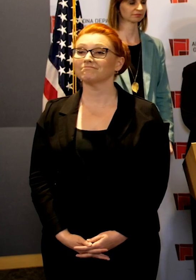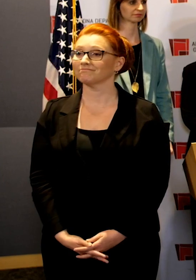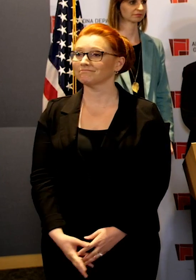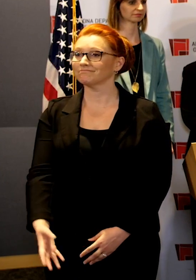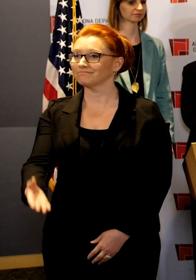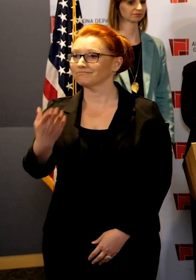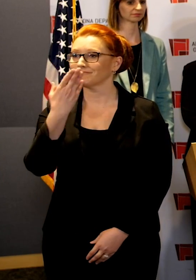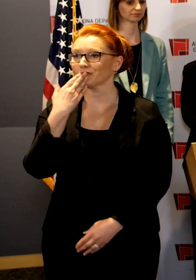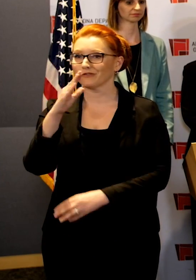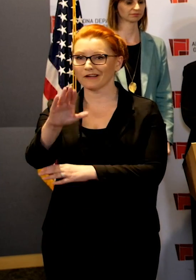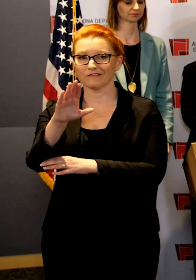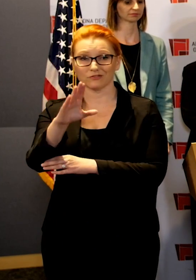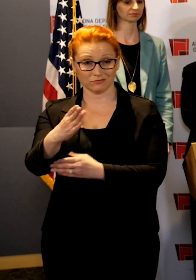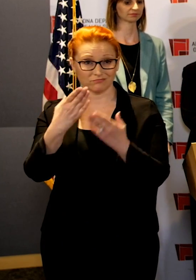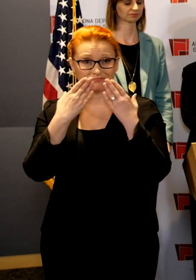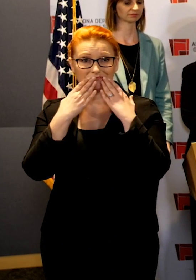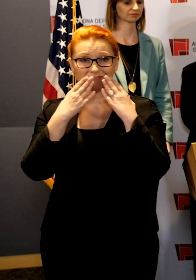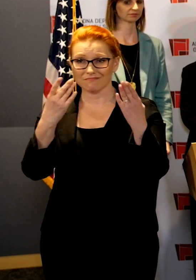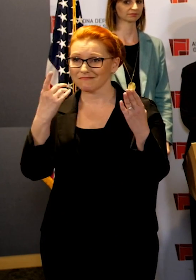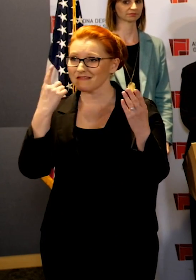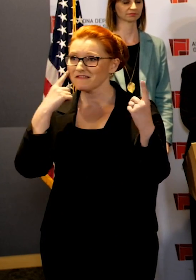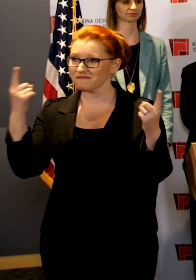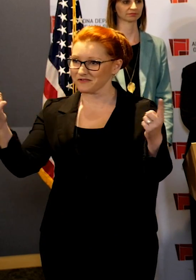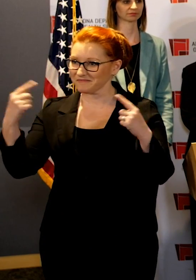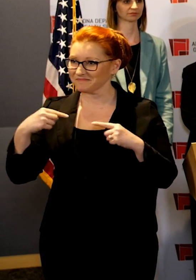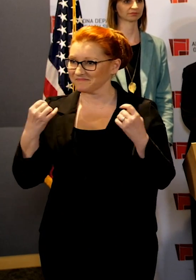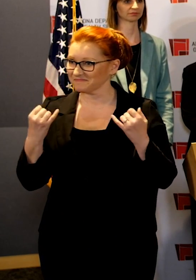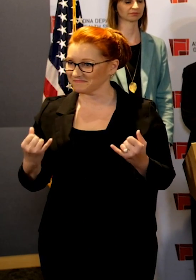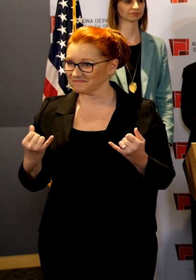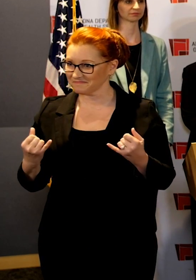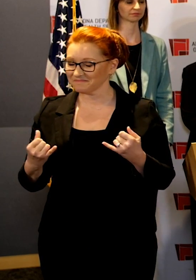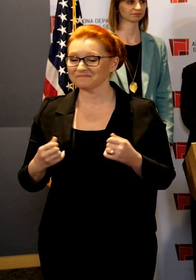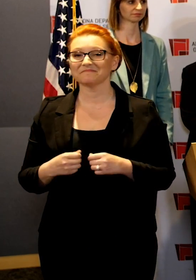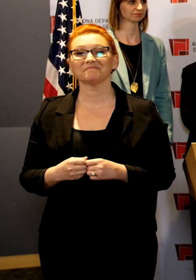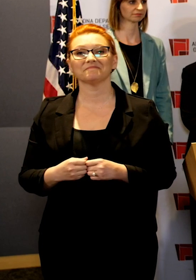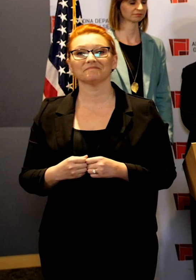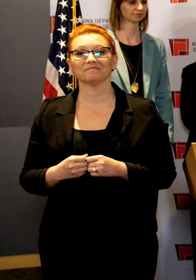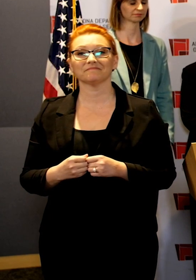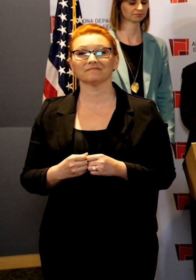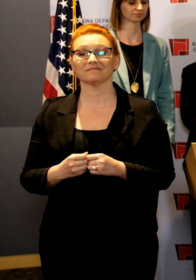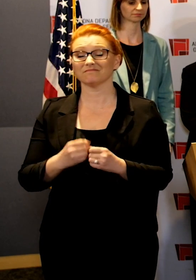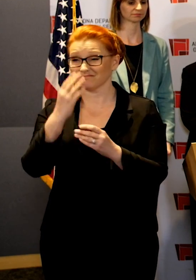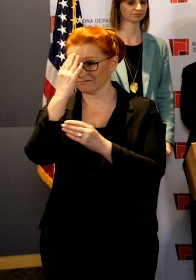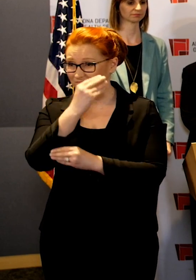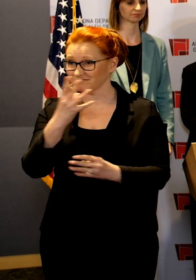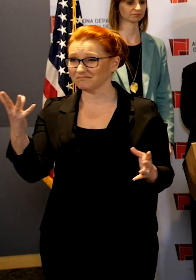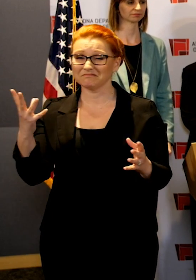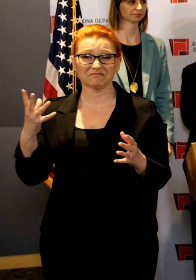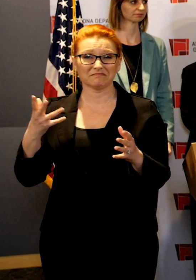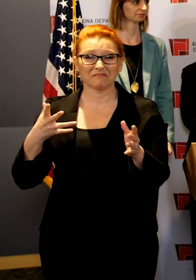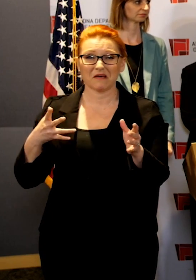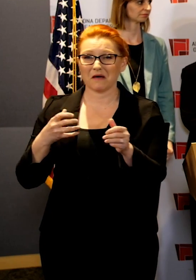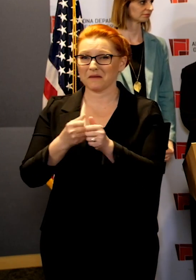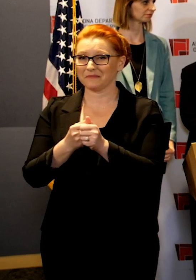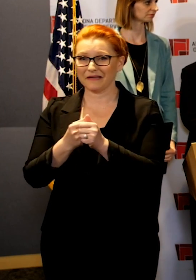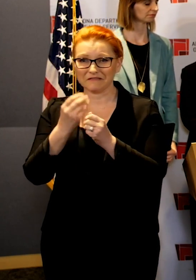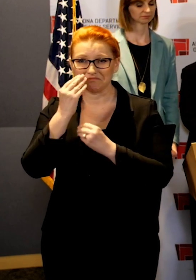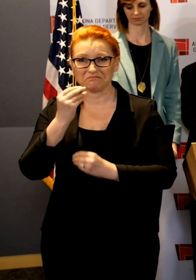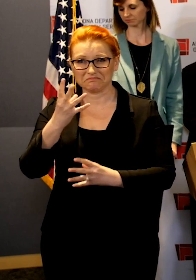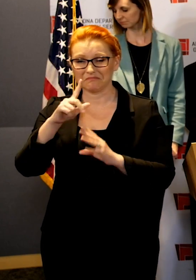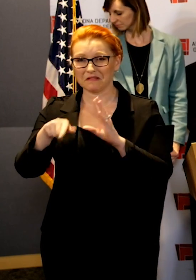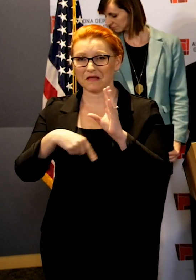Good afternoon. I want to thank everyone for being here today. We want to give you the latest update on where we are